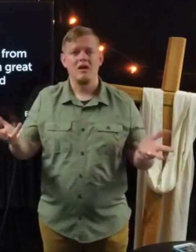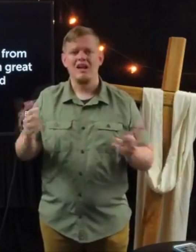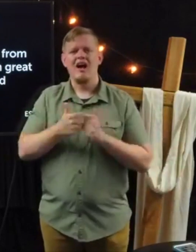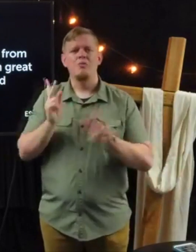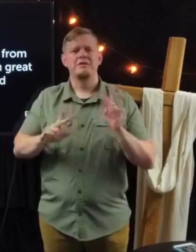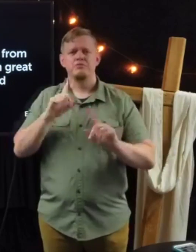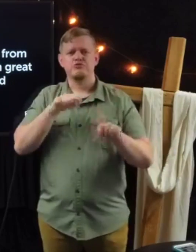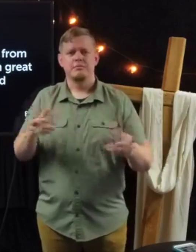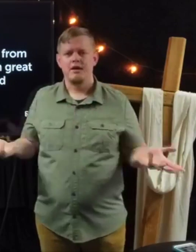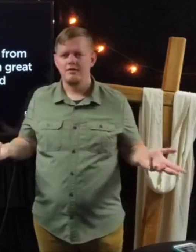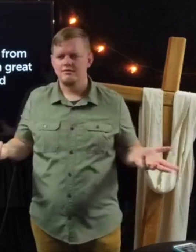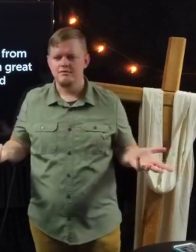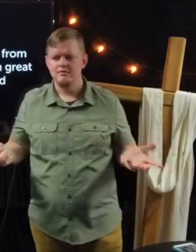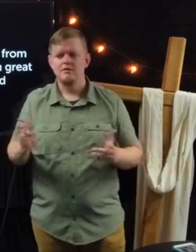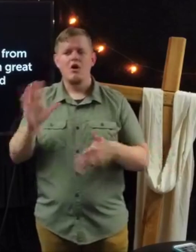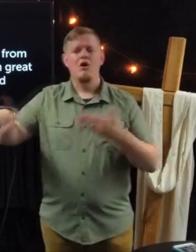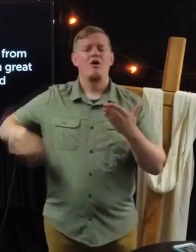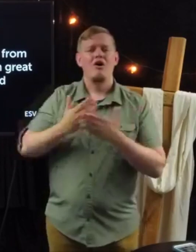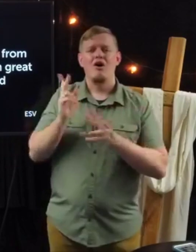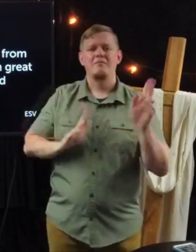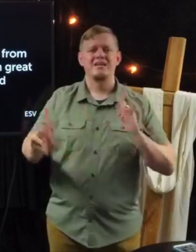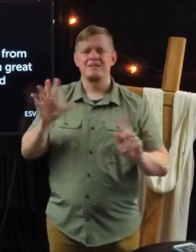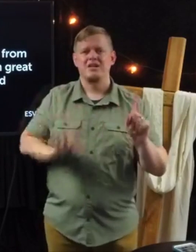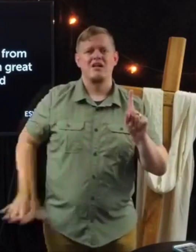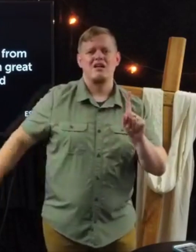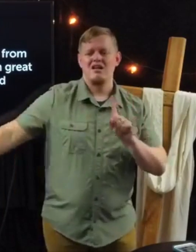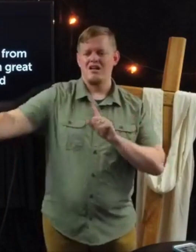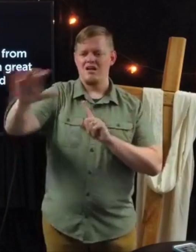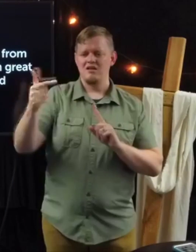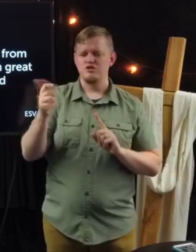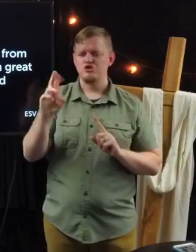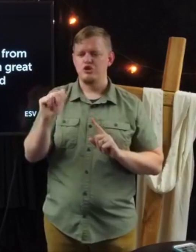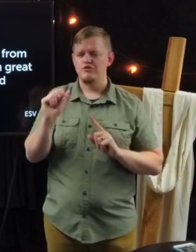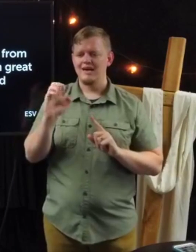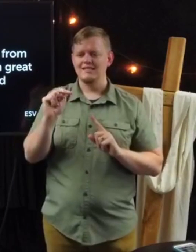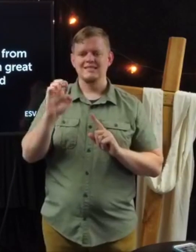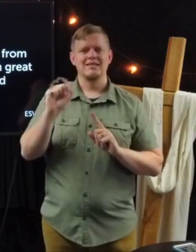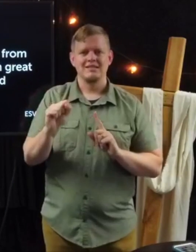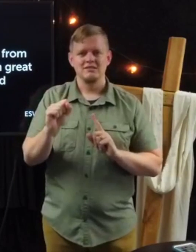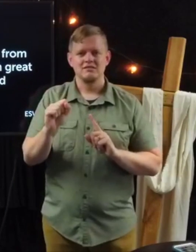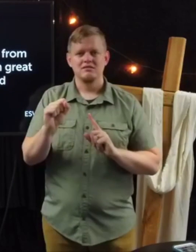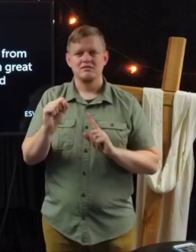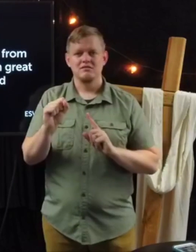So what's the response? How do people respond? It says, then all the people of the surrounding country of the Gerasenes.